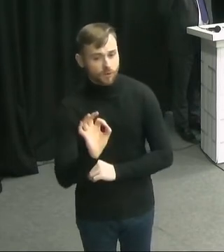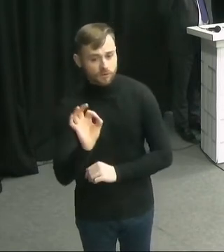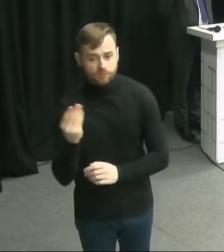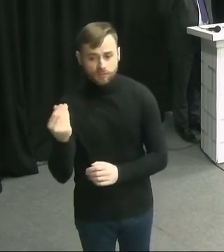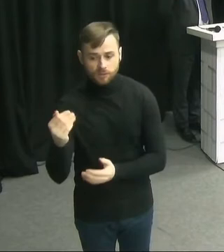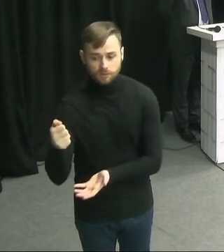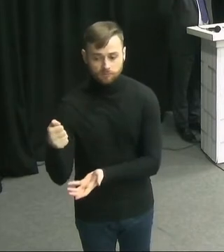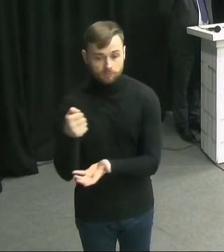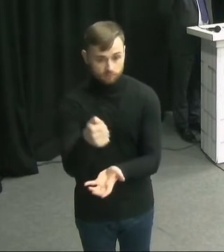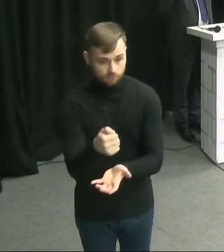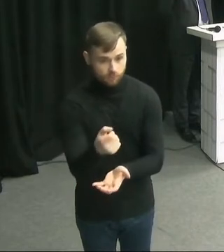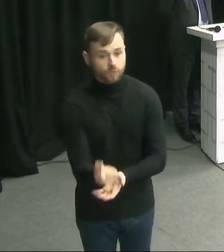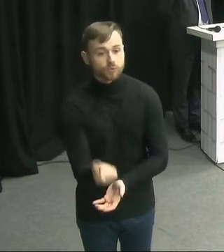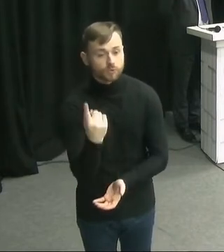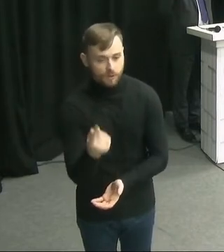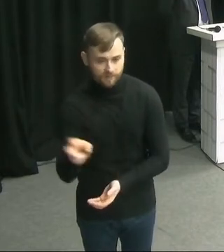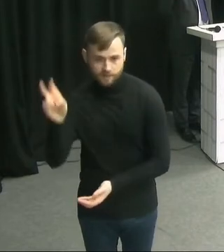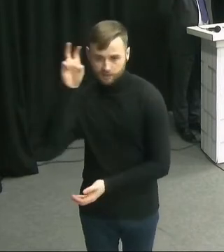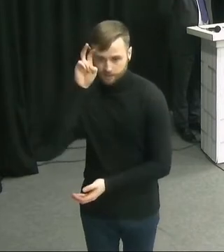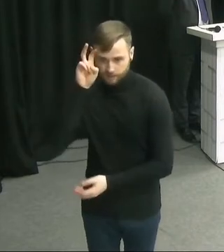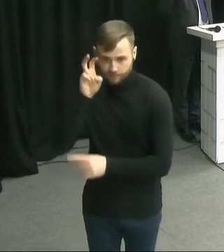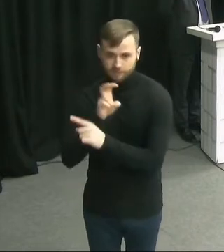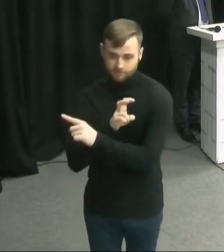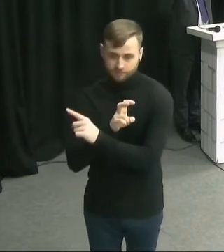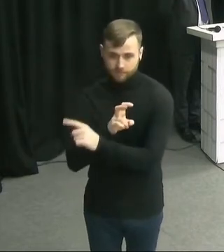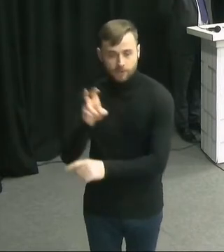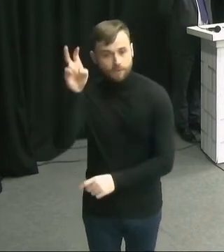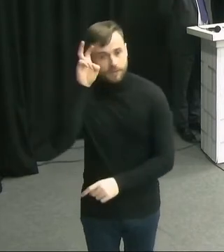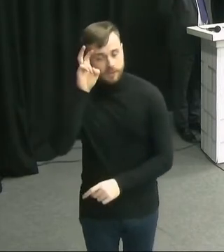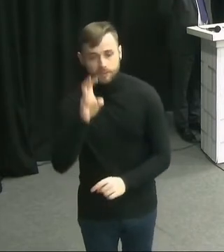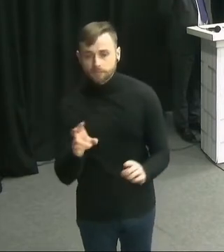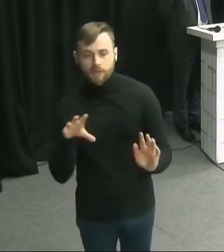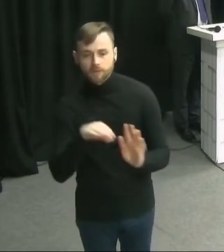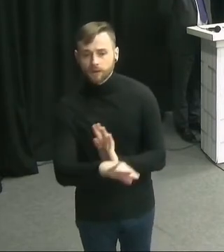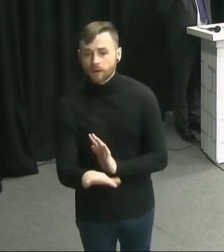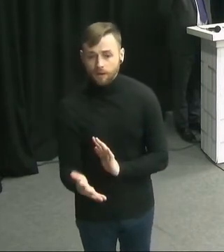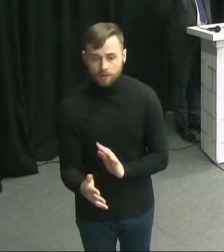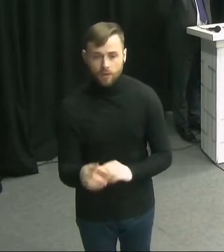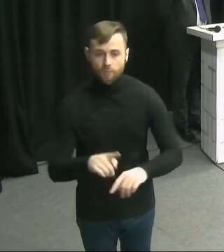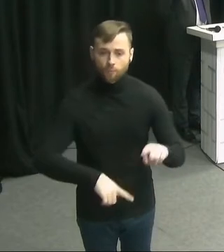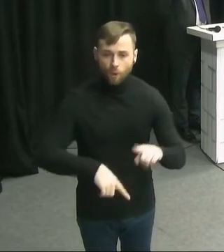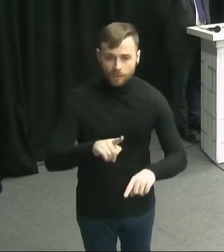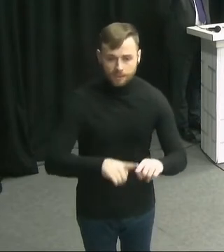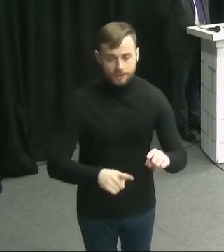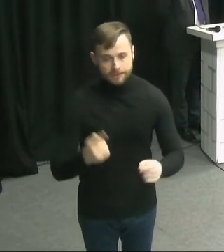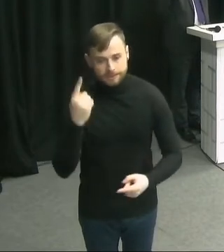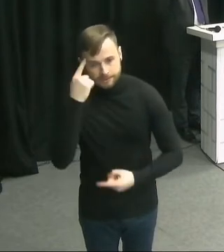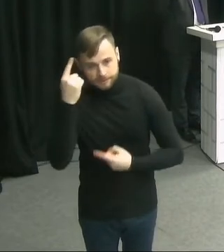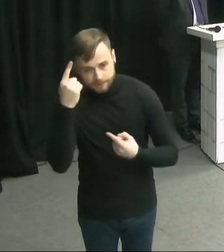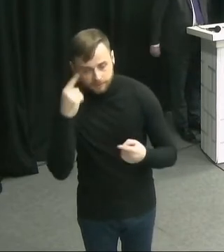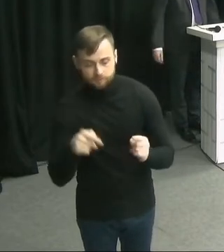politicians. The politicians and the bureaucrats. But then a lot of them used to study in Vilnius